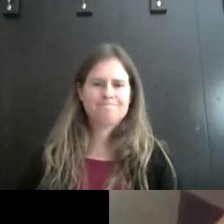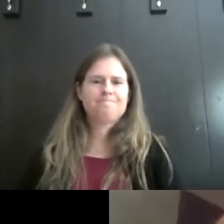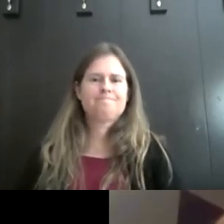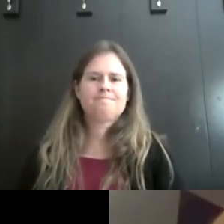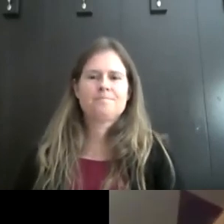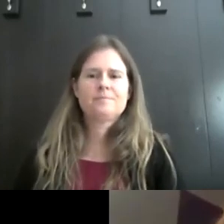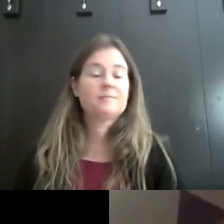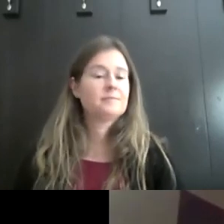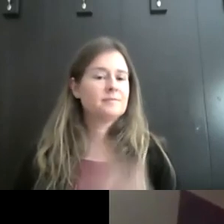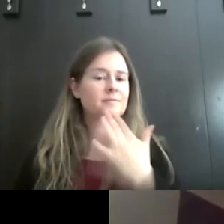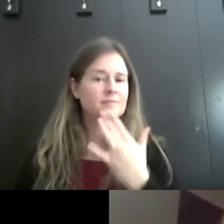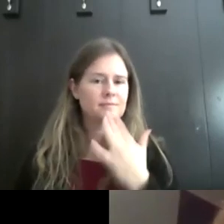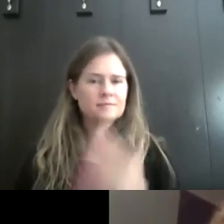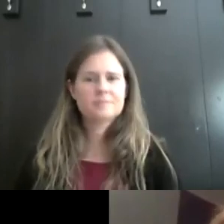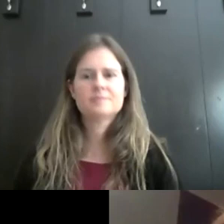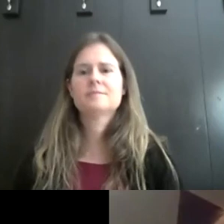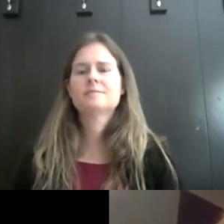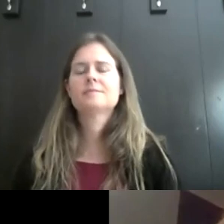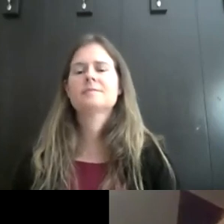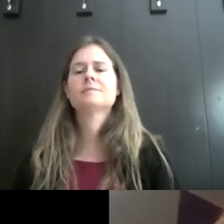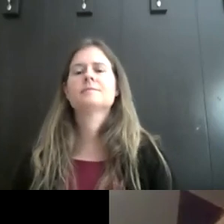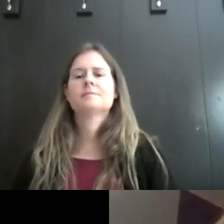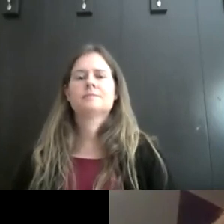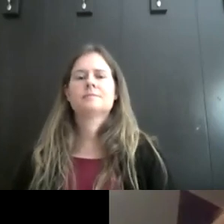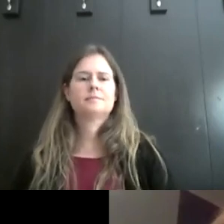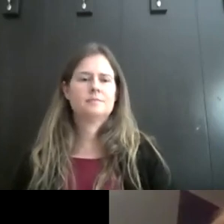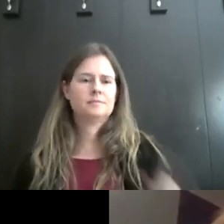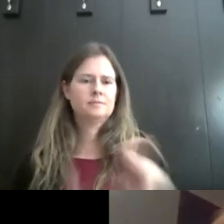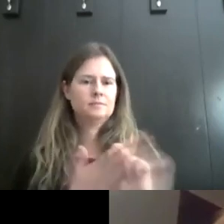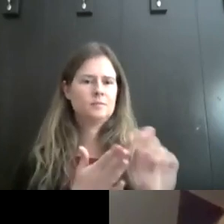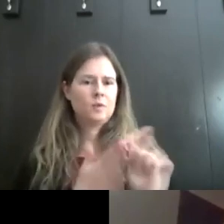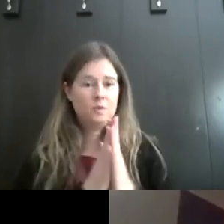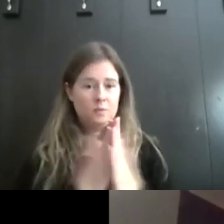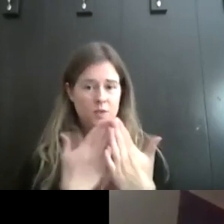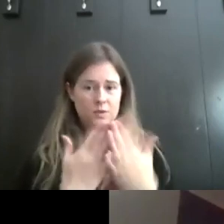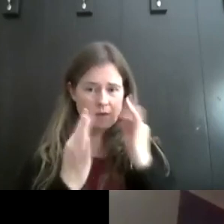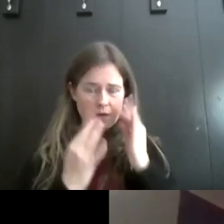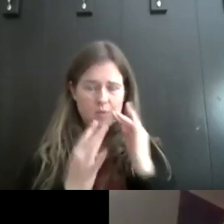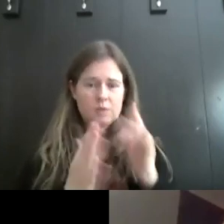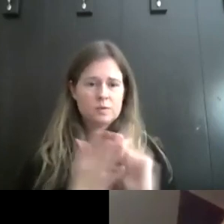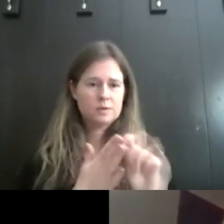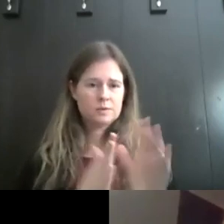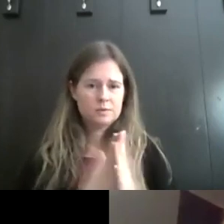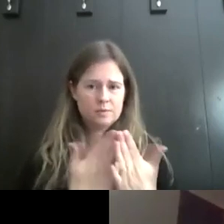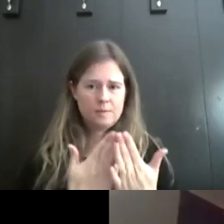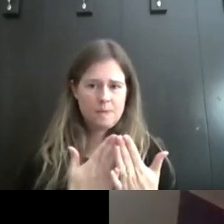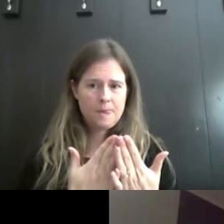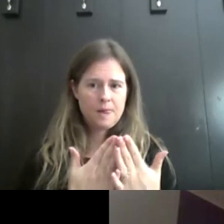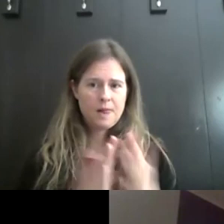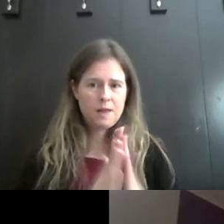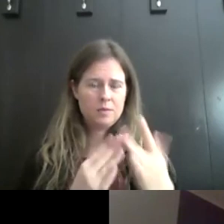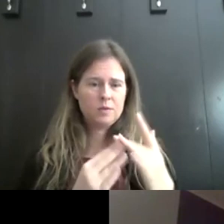Excellent. Someone's wondering if you have written a book, considered writing a book, and or are there books on the